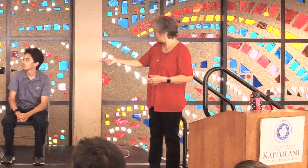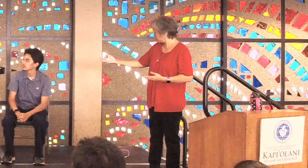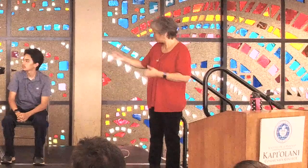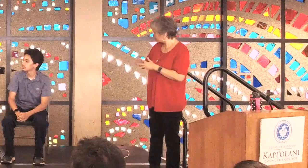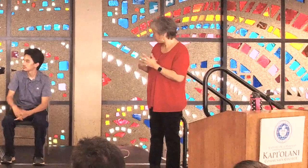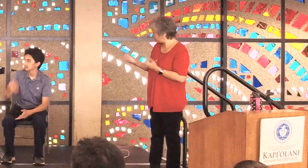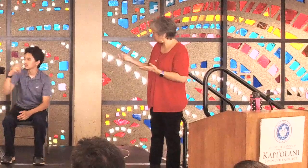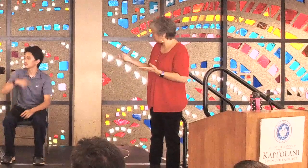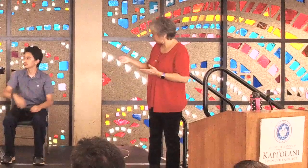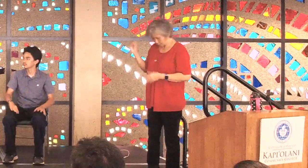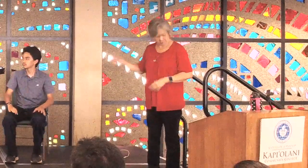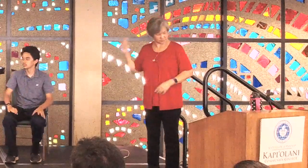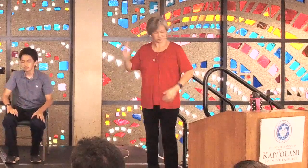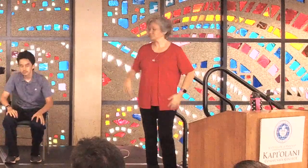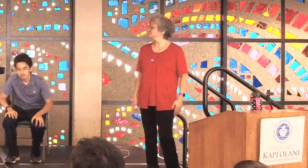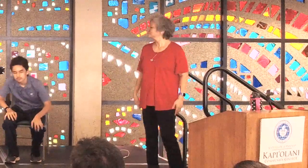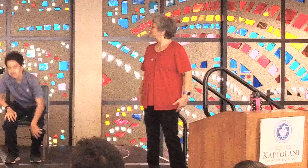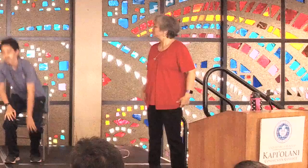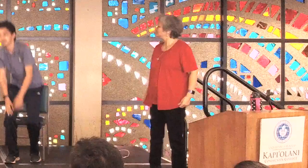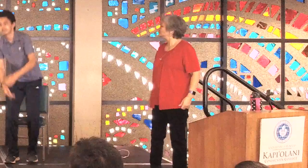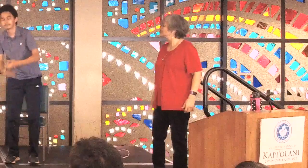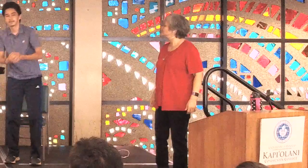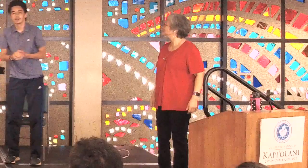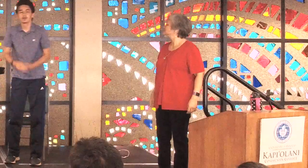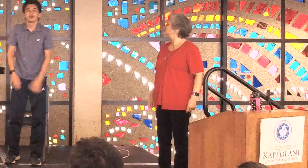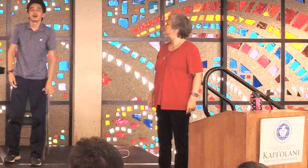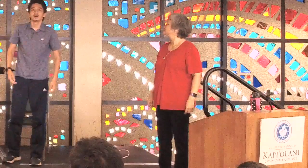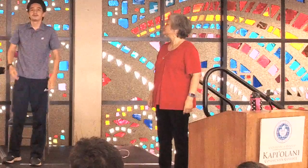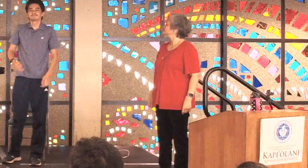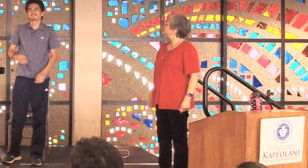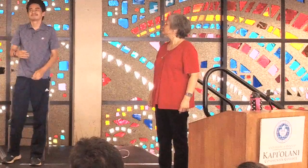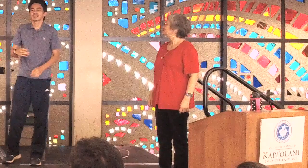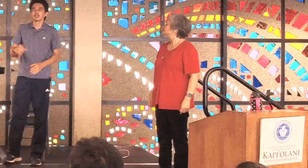that? Calvin, would you like to start with that?